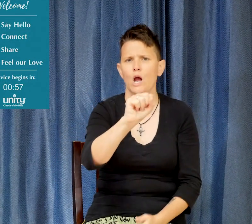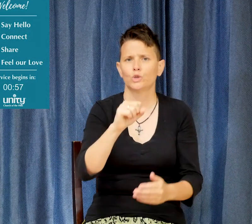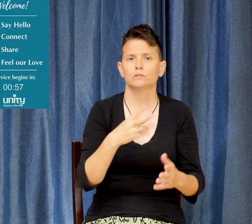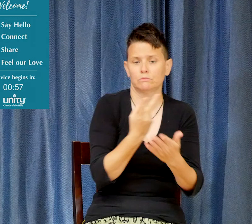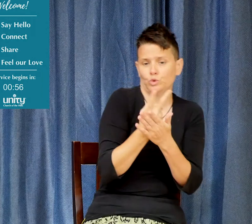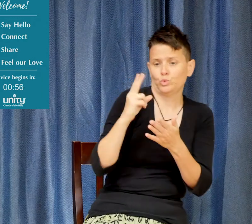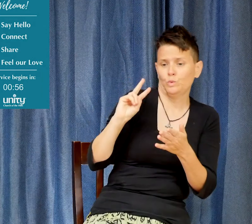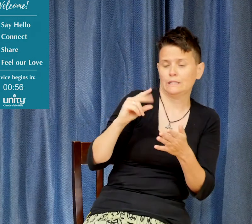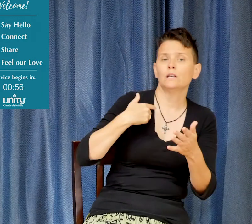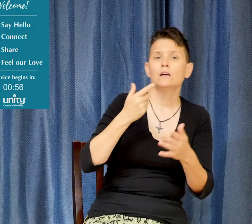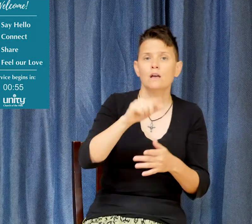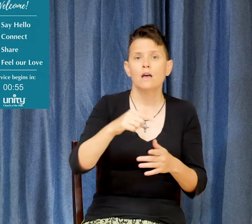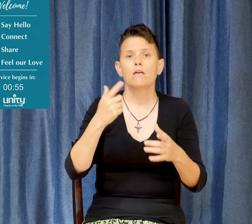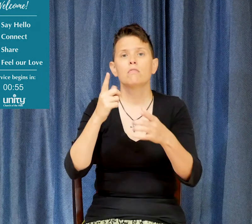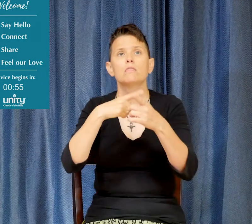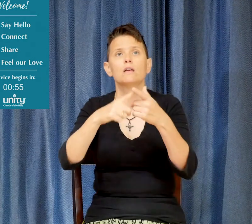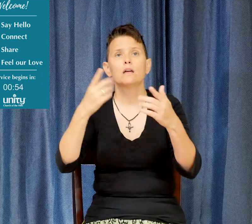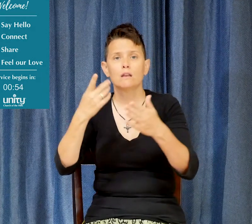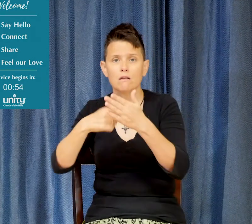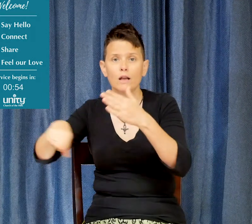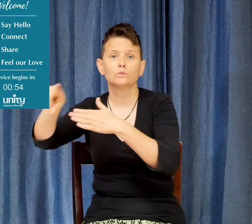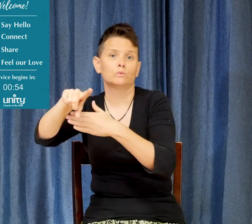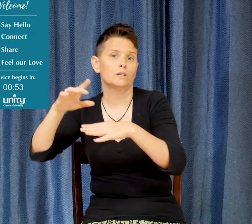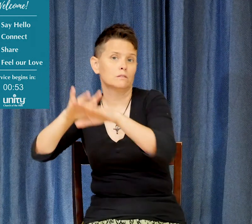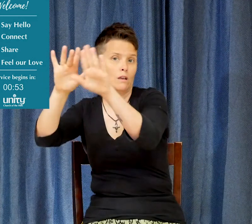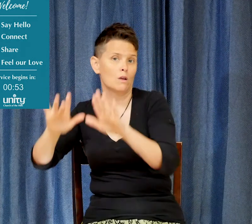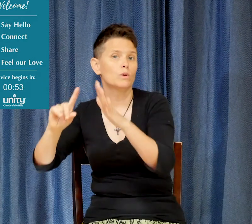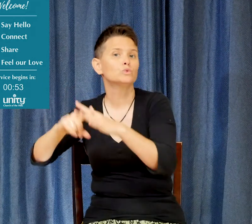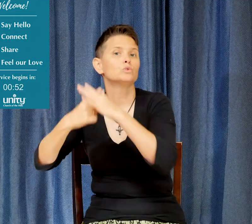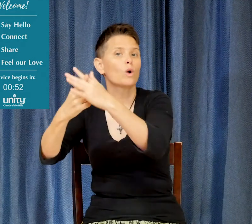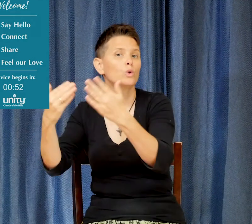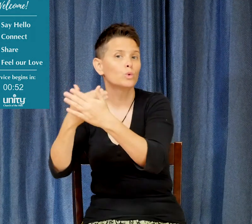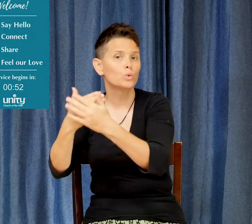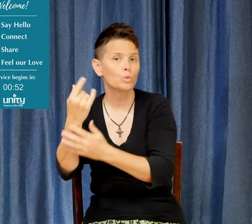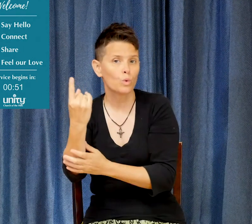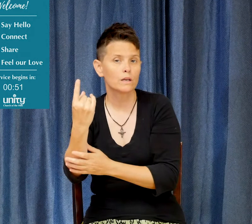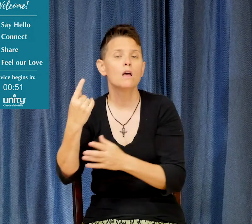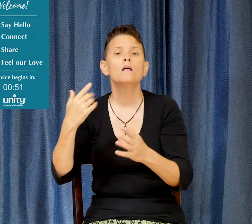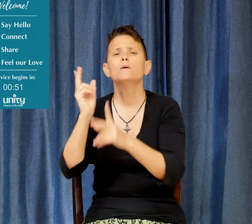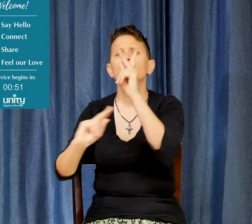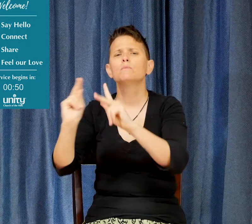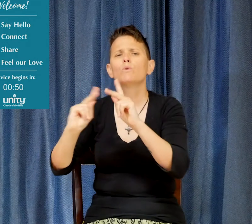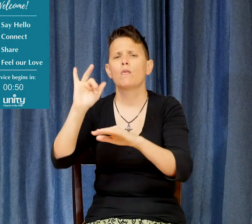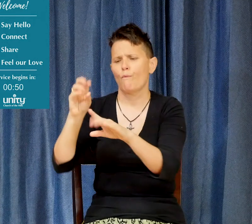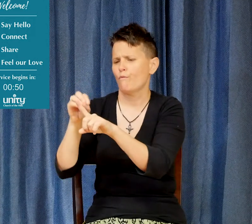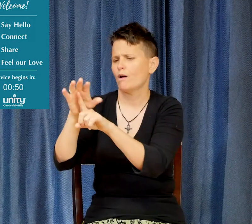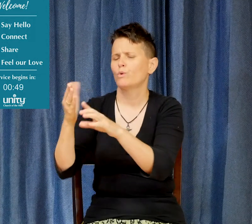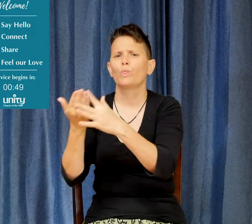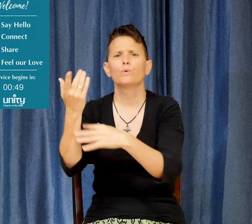we're going to focus our hearts and our energies and our financial good towards those affected by the fires that are raging